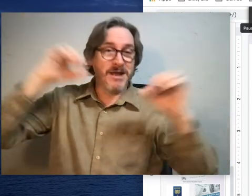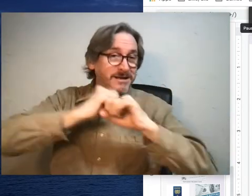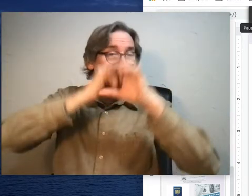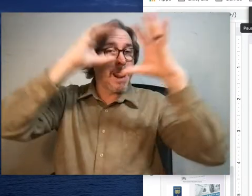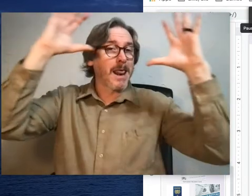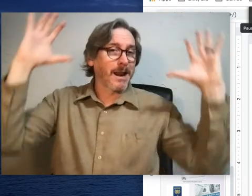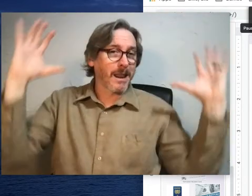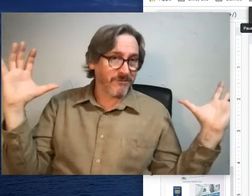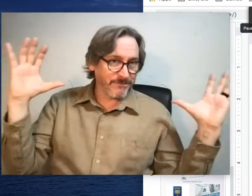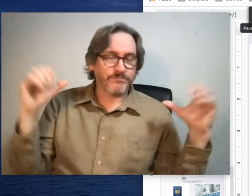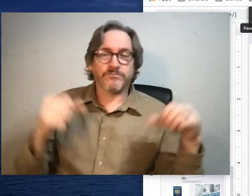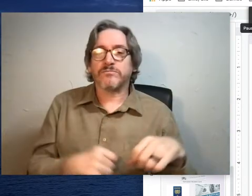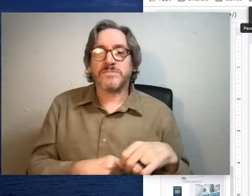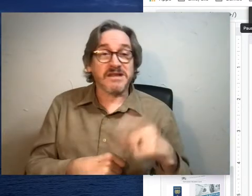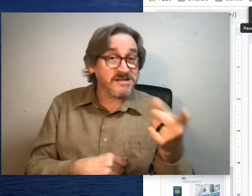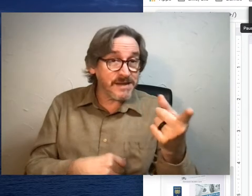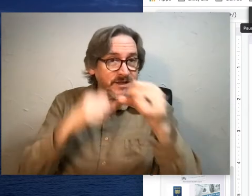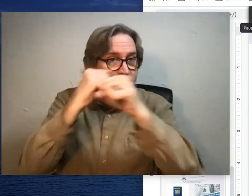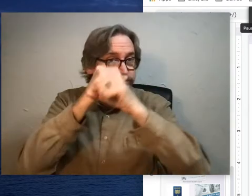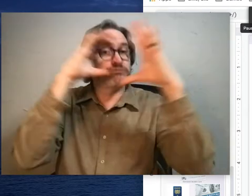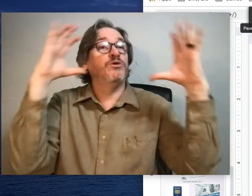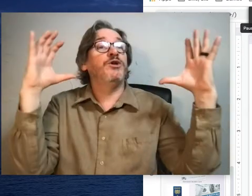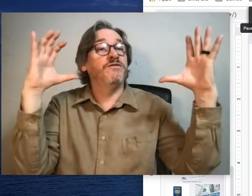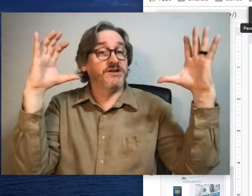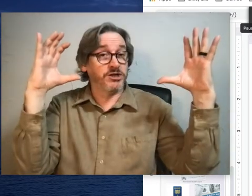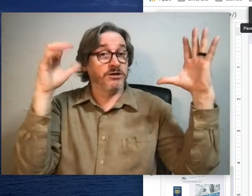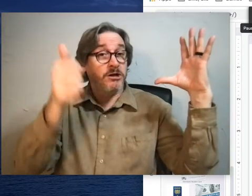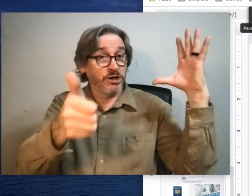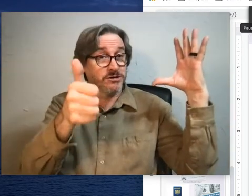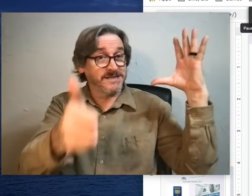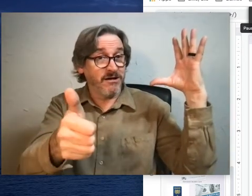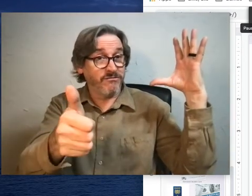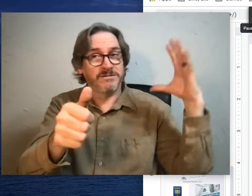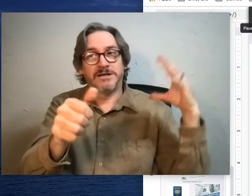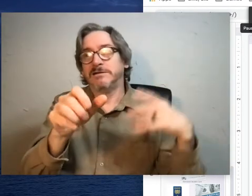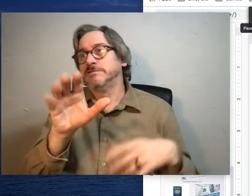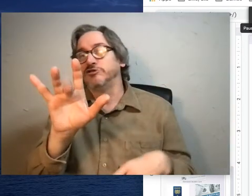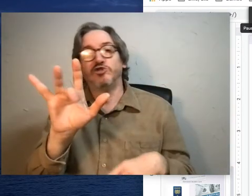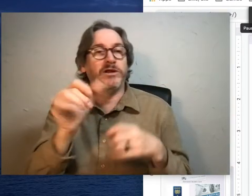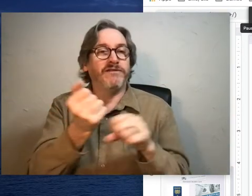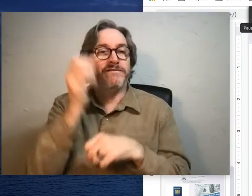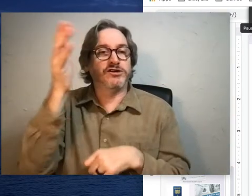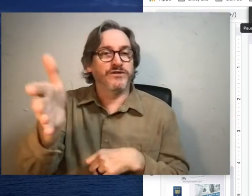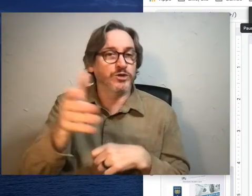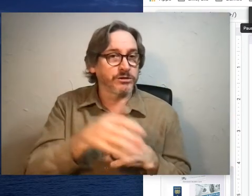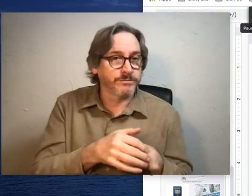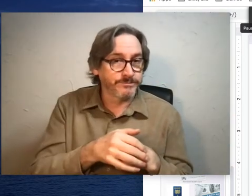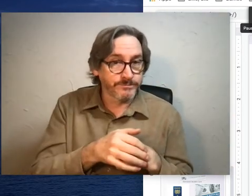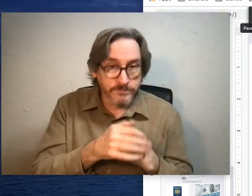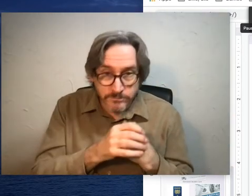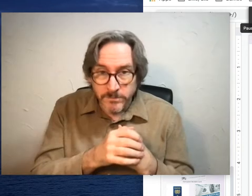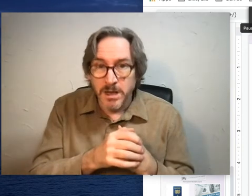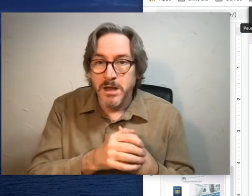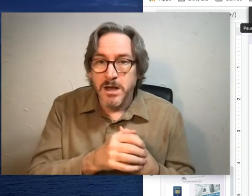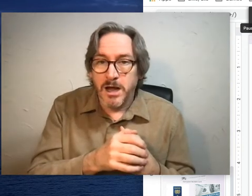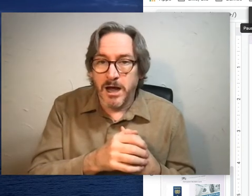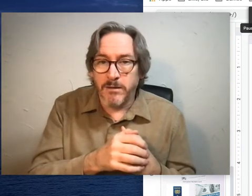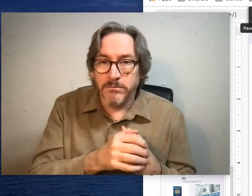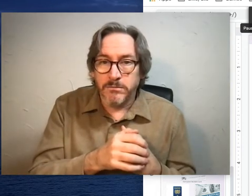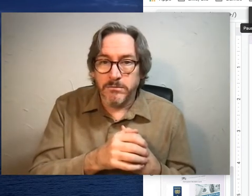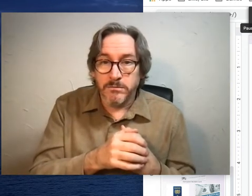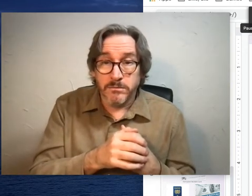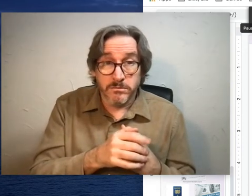up, right? Same thing. Where do you envision yourself 25 years future?